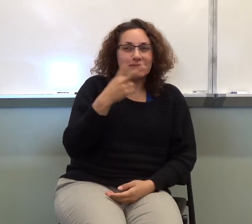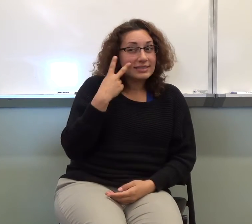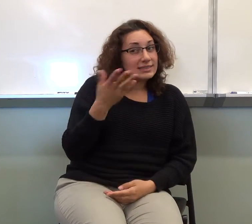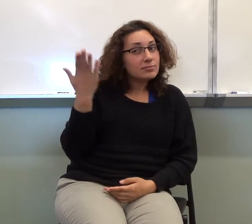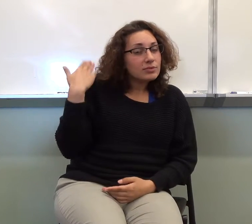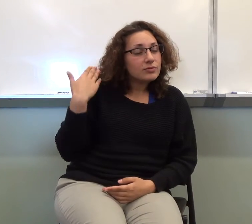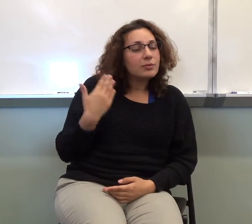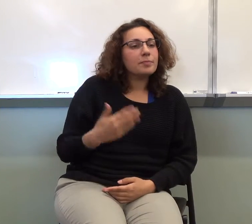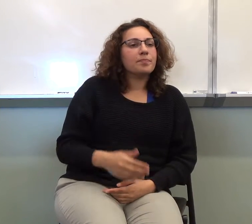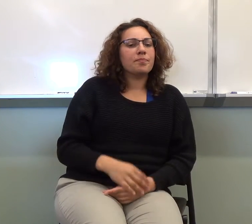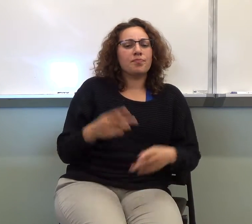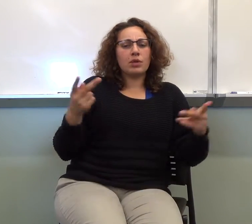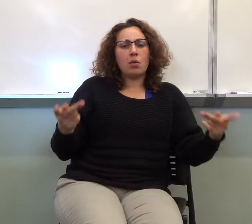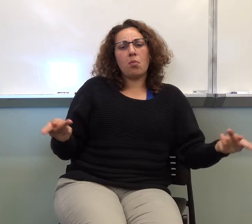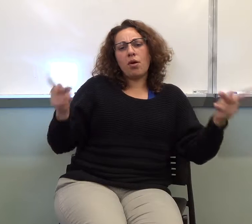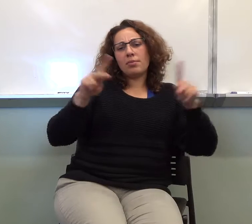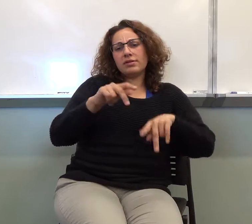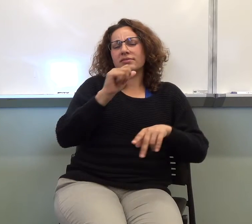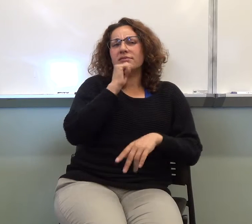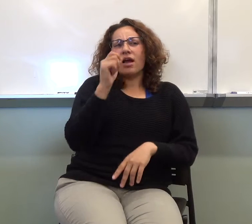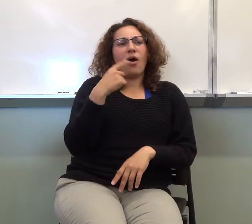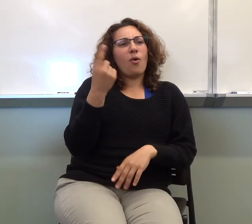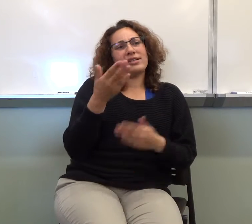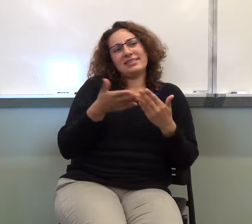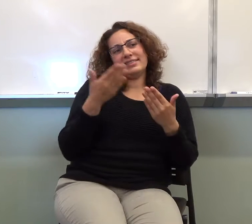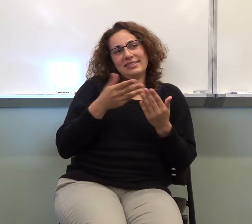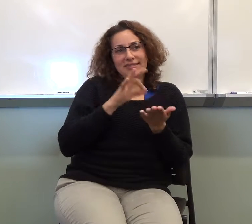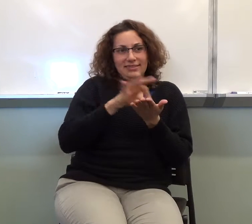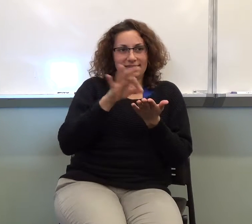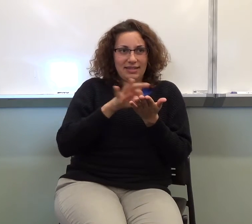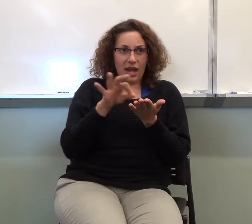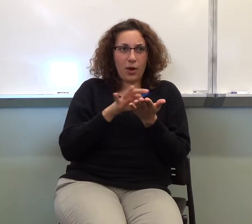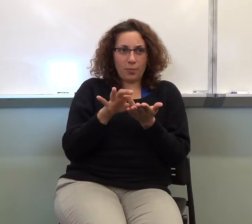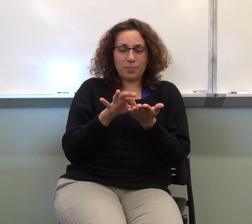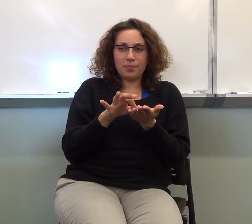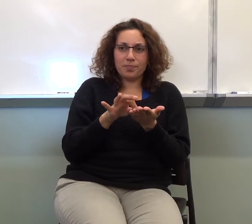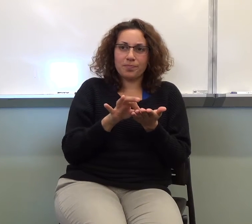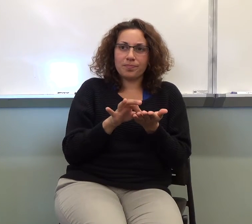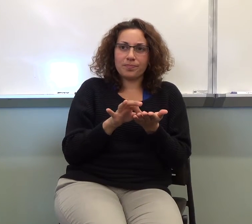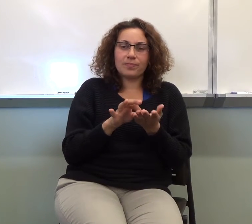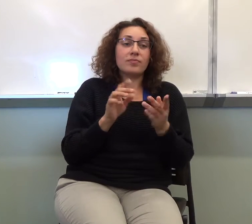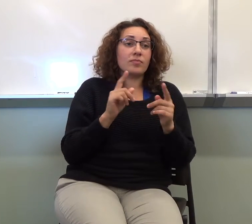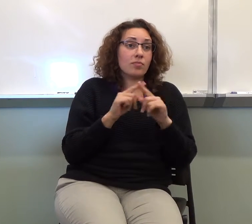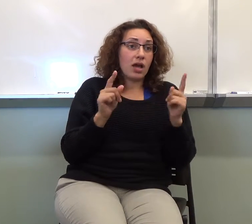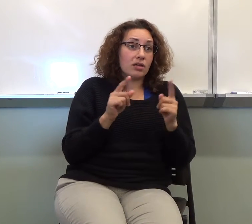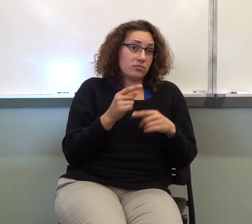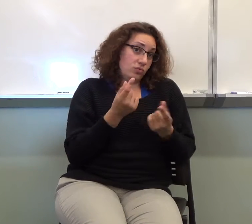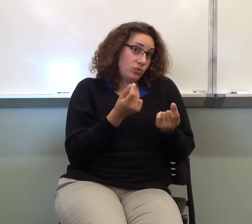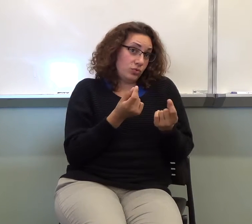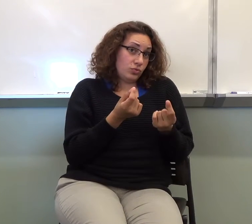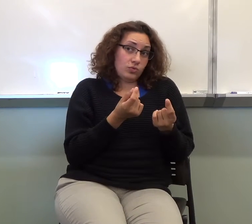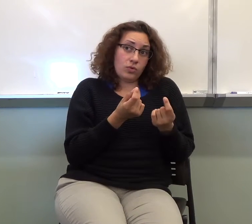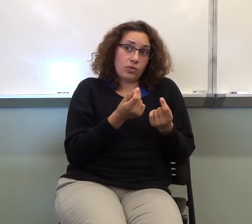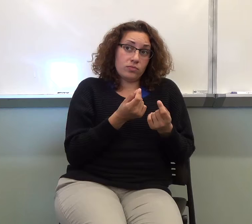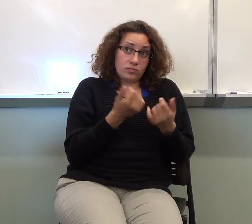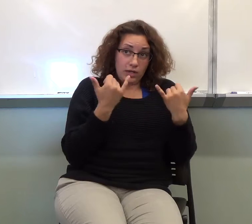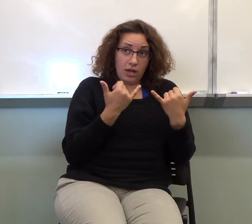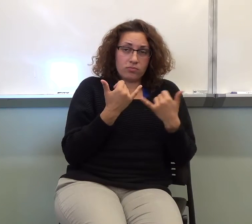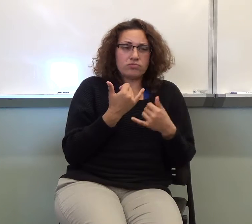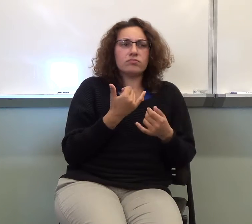Probability is not always easy to count. Of course, the stuff we'll be doing is very easy to count. All right,